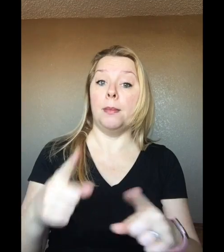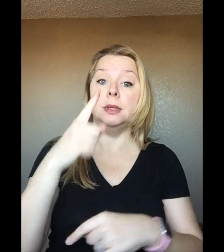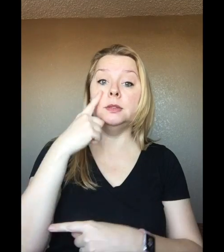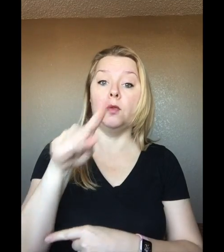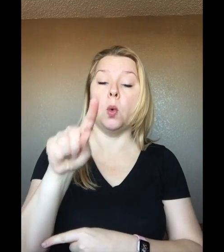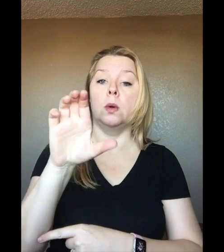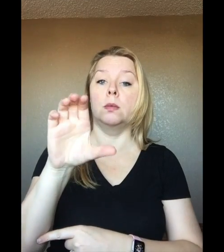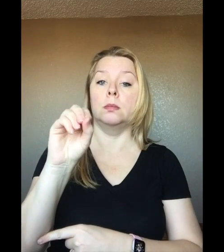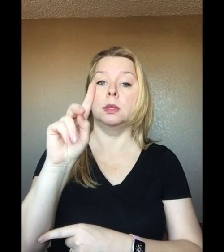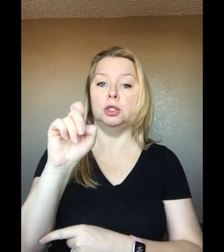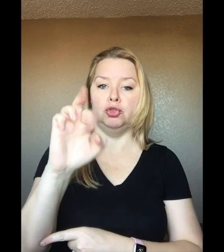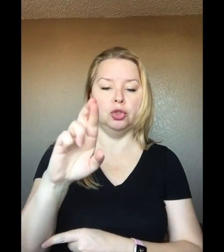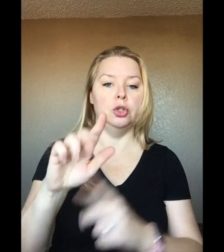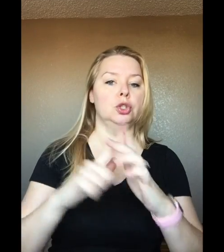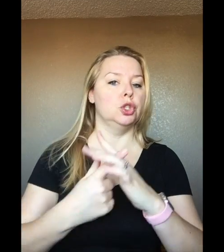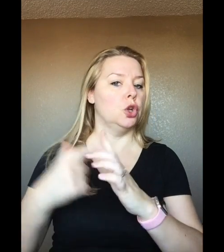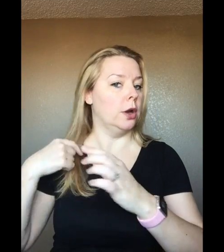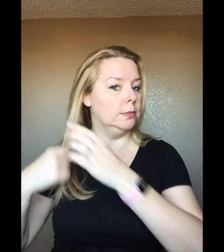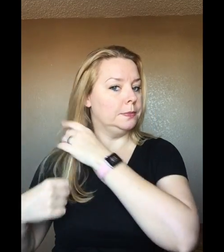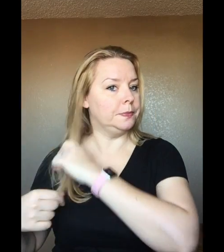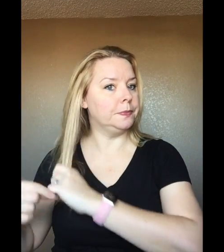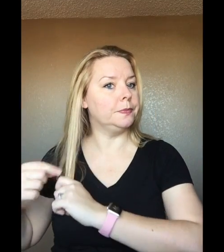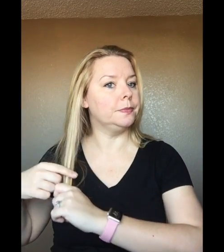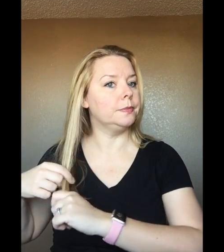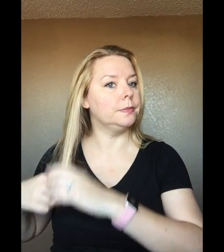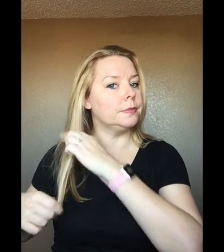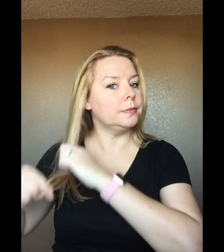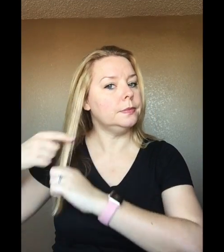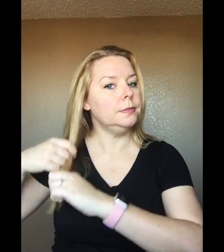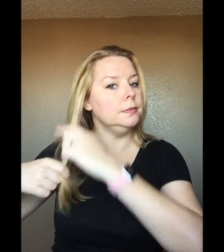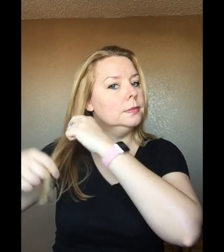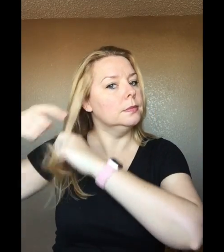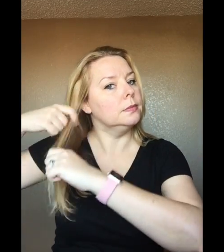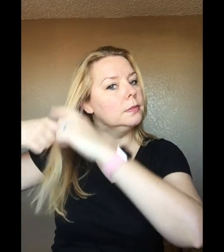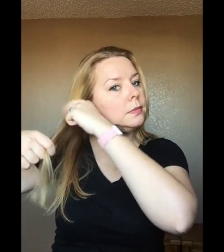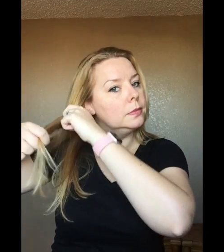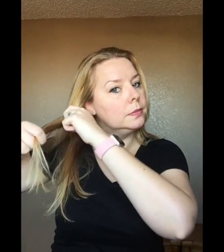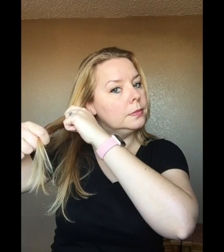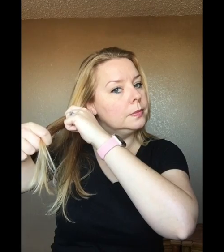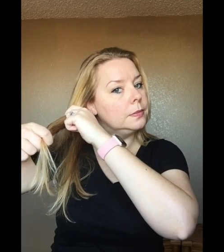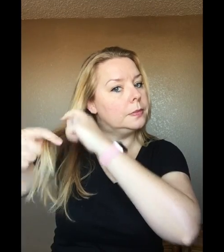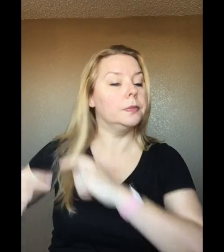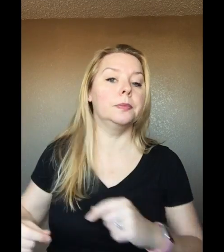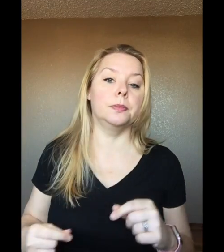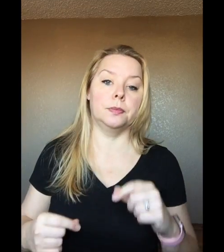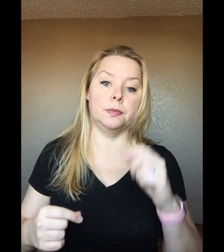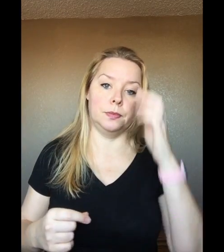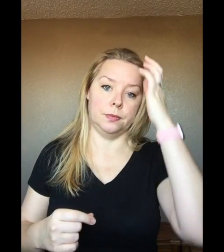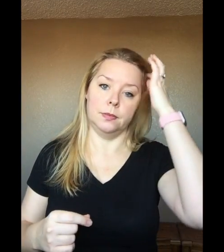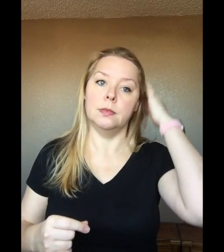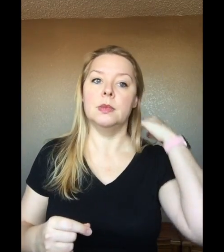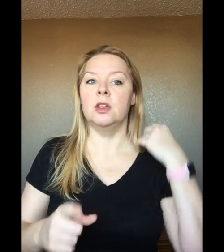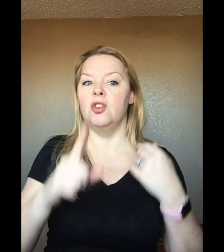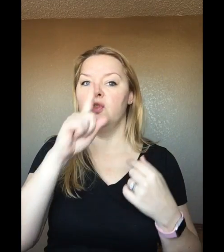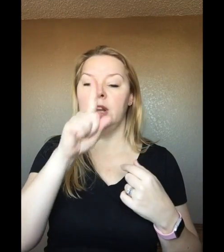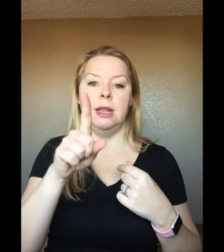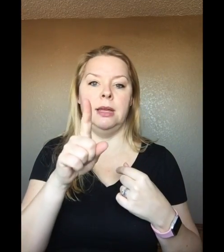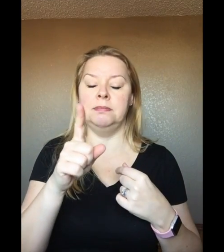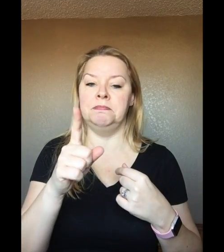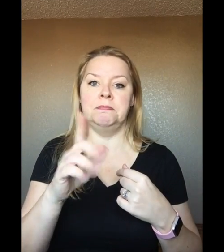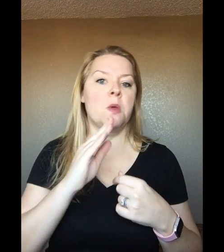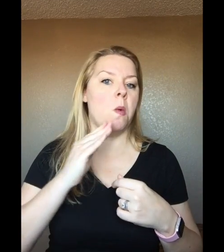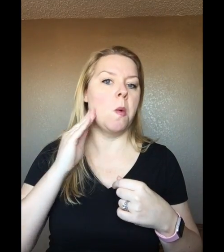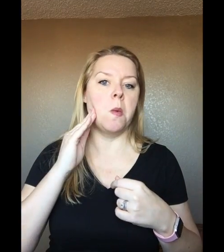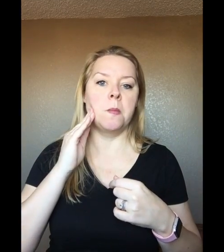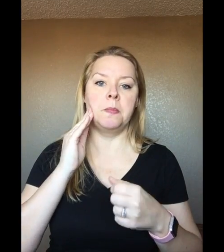conditioner, you're gonna start on your ends. So you start working it through the ends. I really use like 1